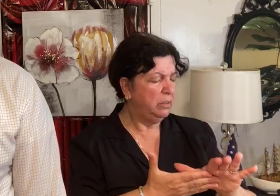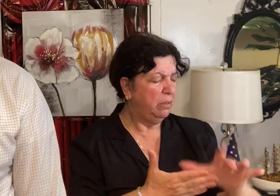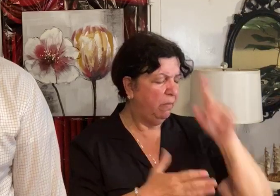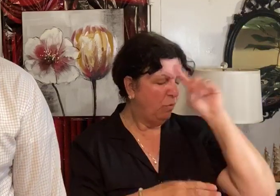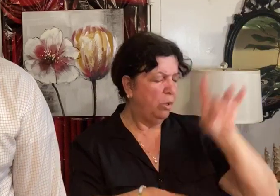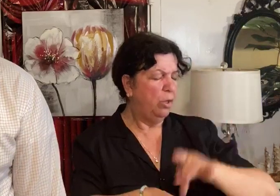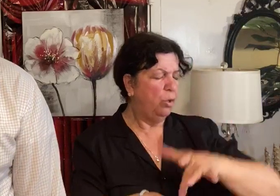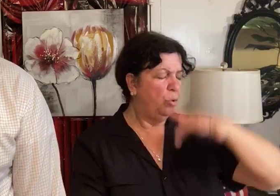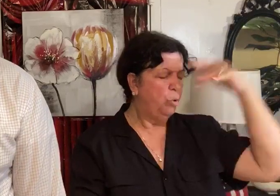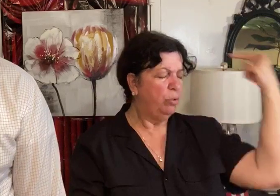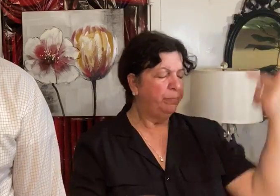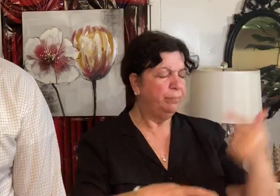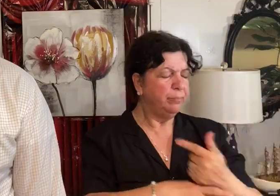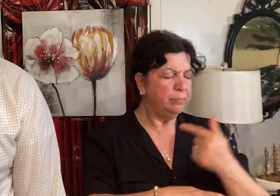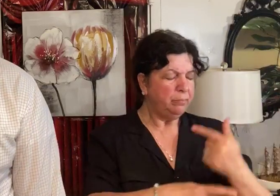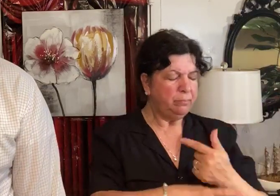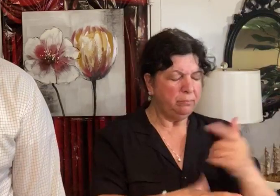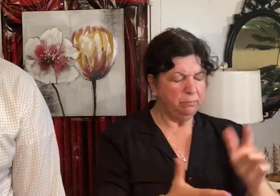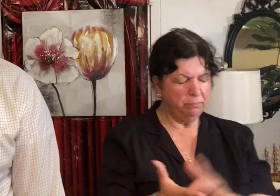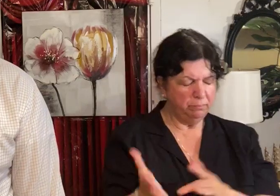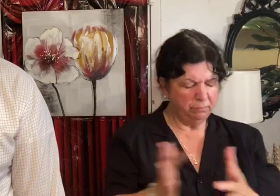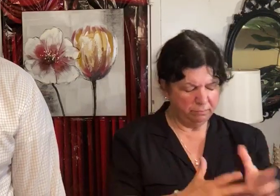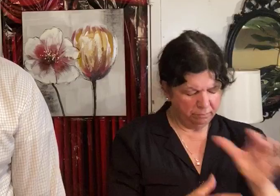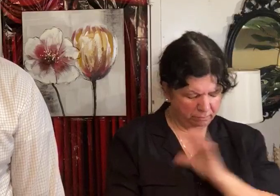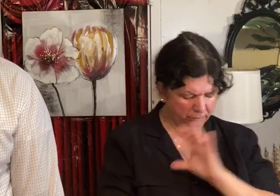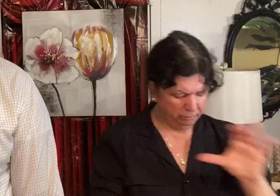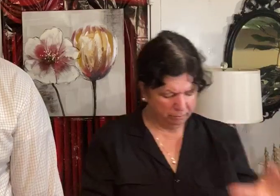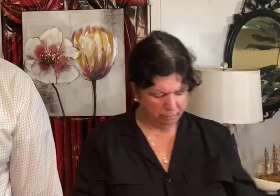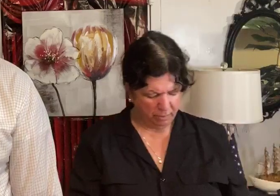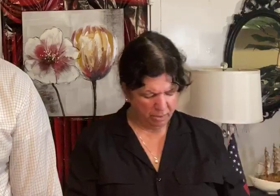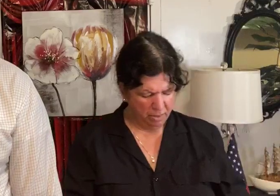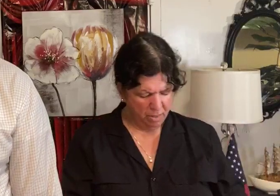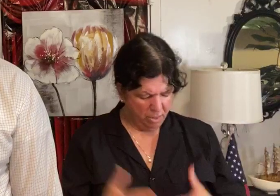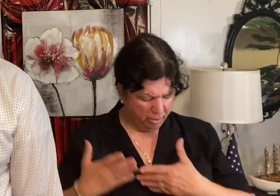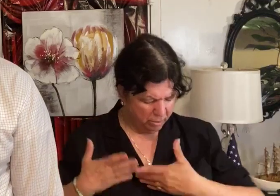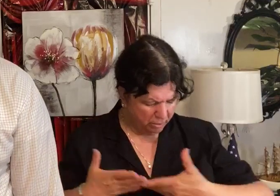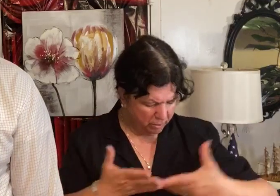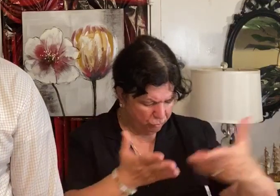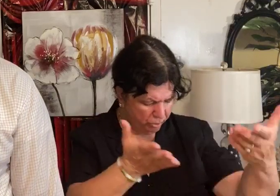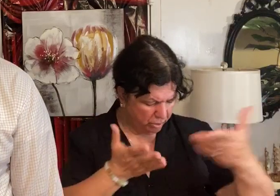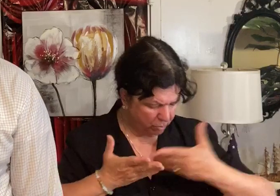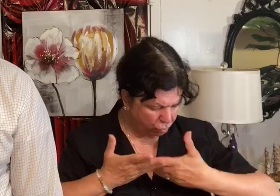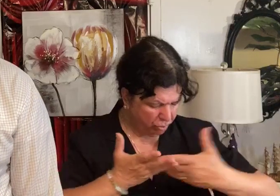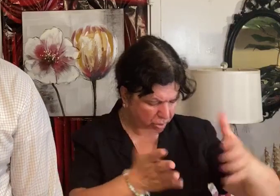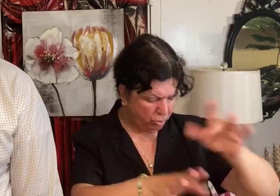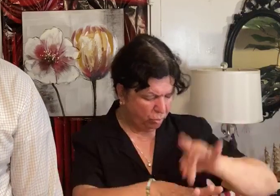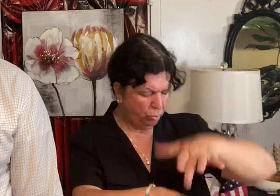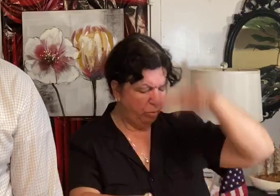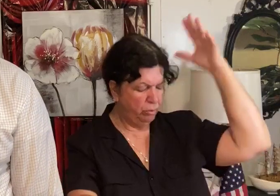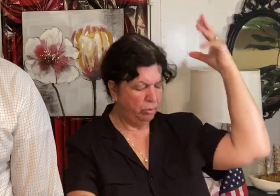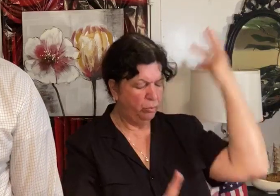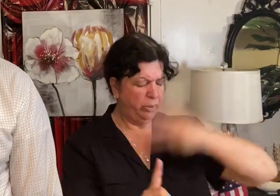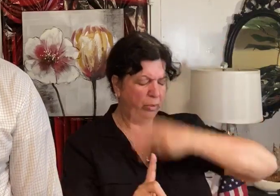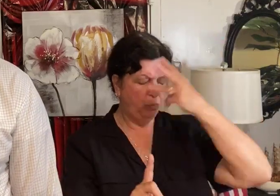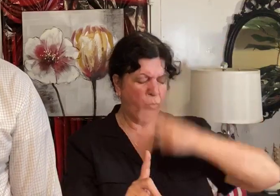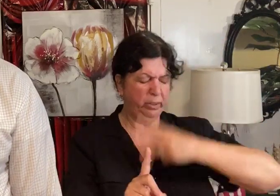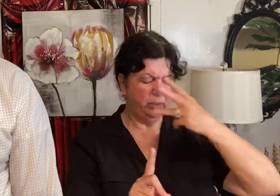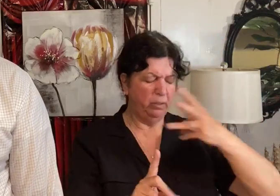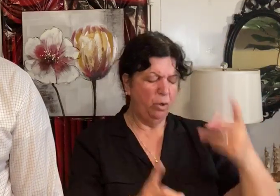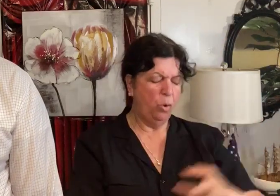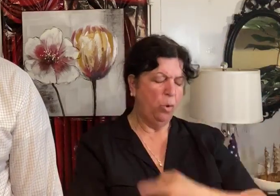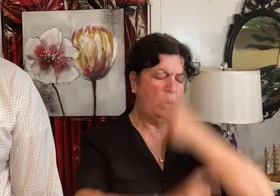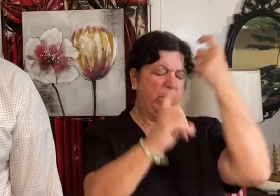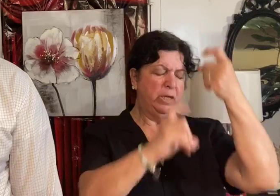the glorious gospel of Jesus Christ, Lord God, so we can bring you glory, so that we can win souls, Lord